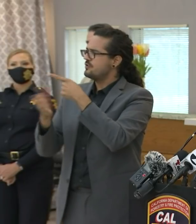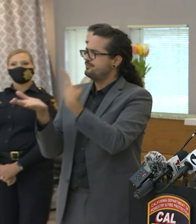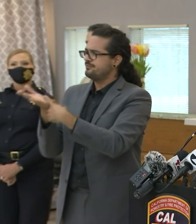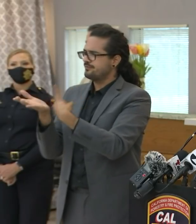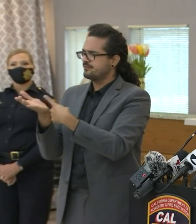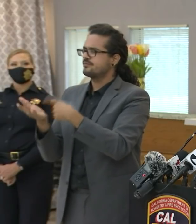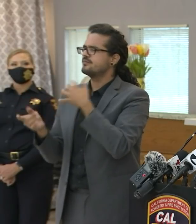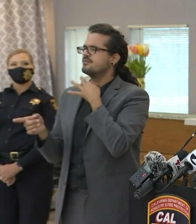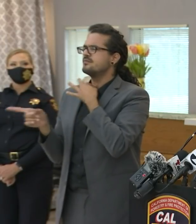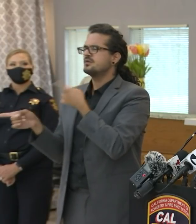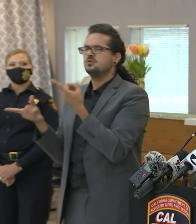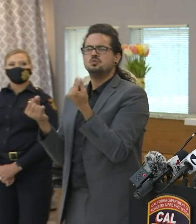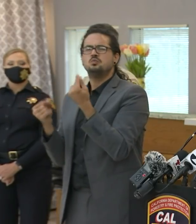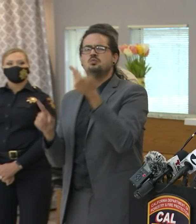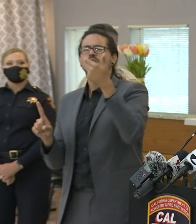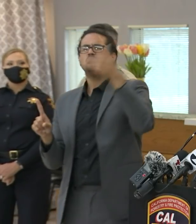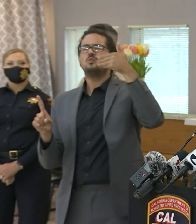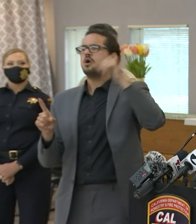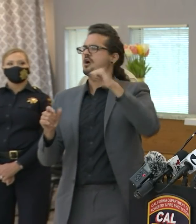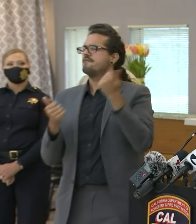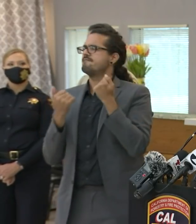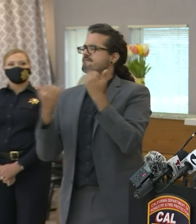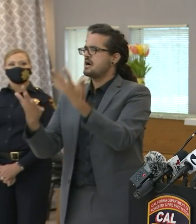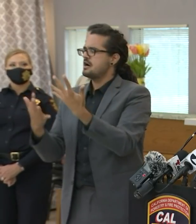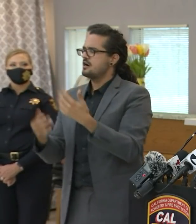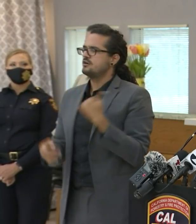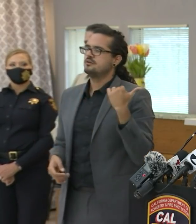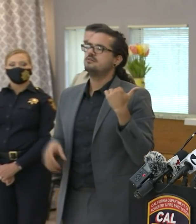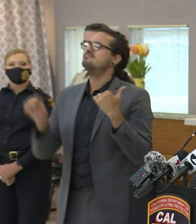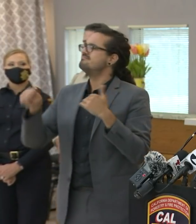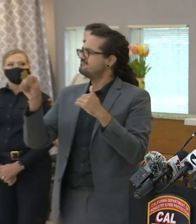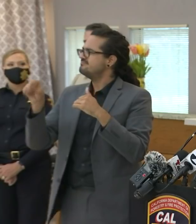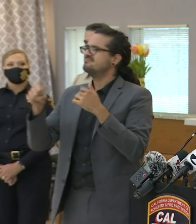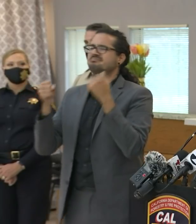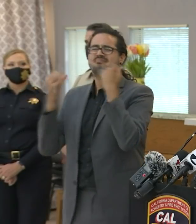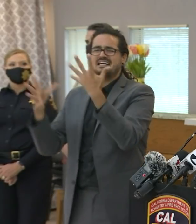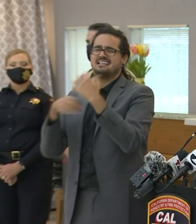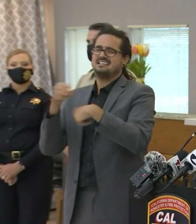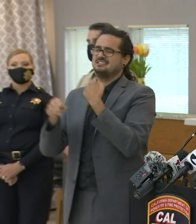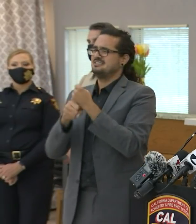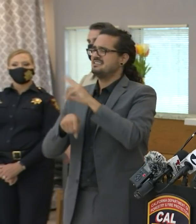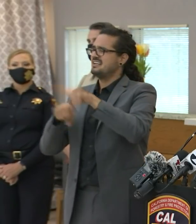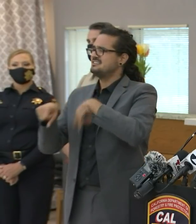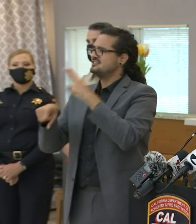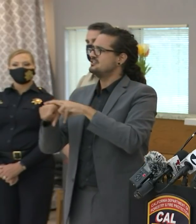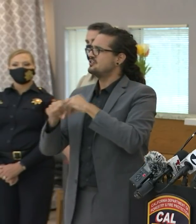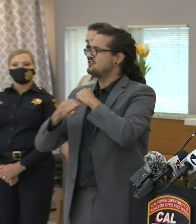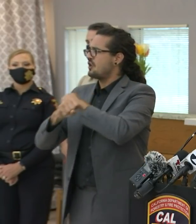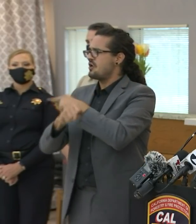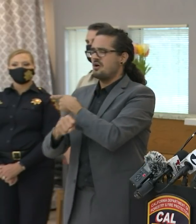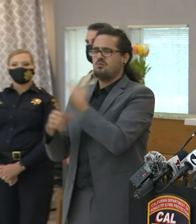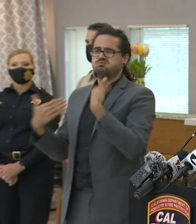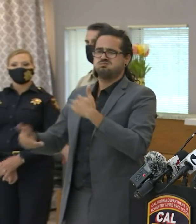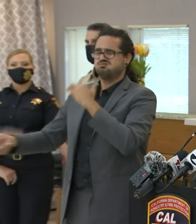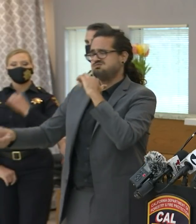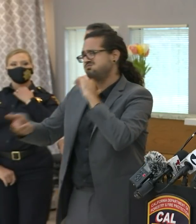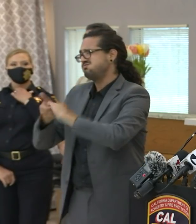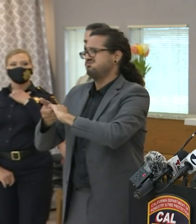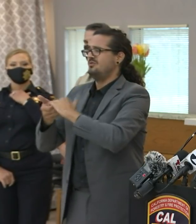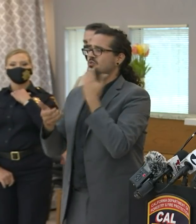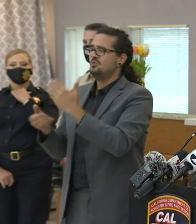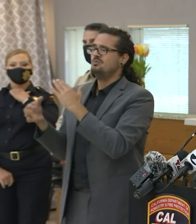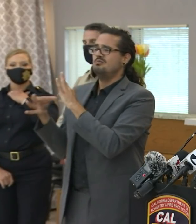out before? No, we've actually utilized the National Guard for many years. We have an excellent relationship, and that their capabilities have increased